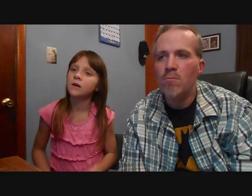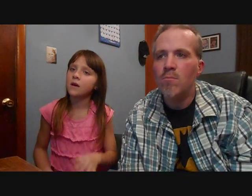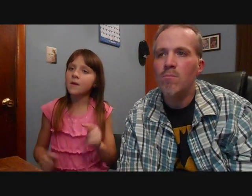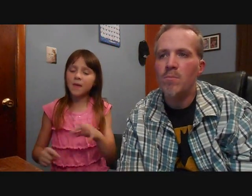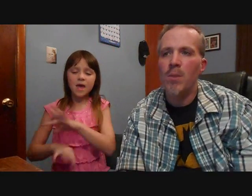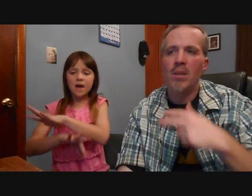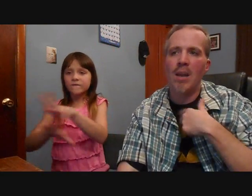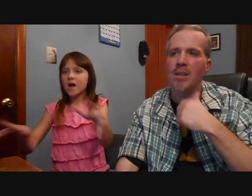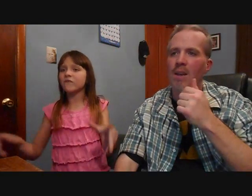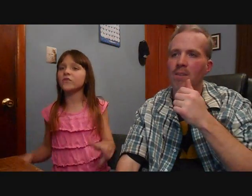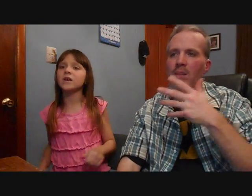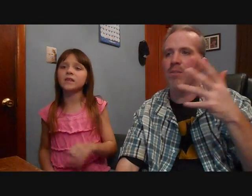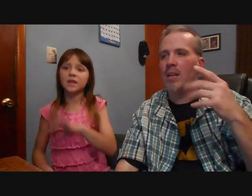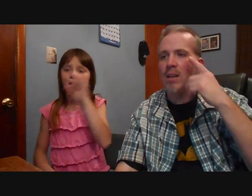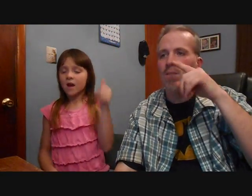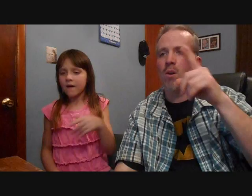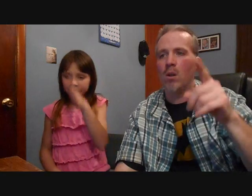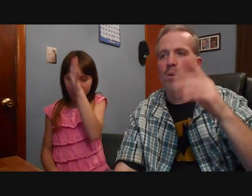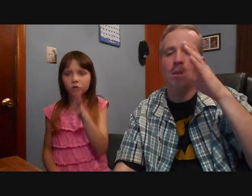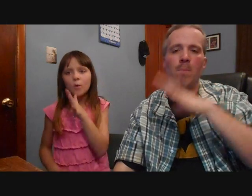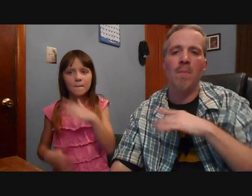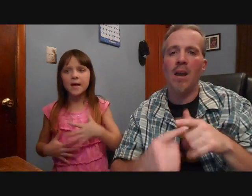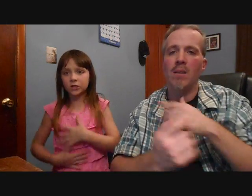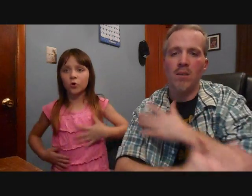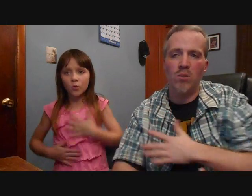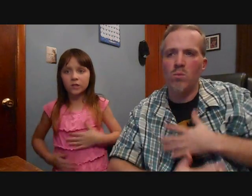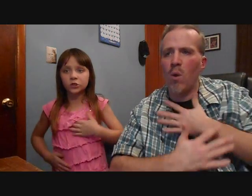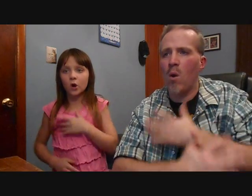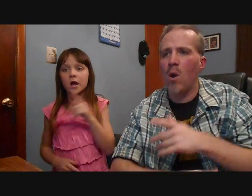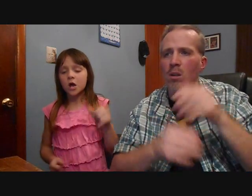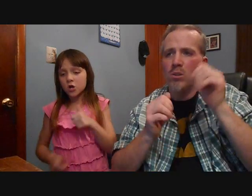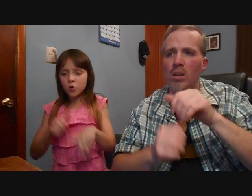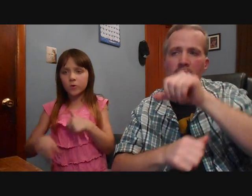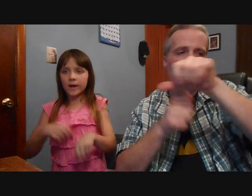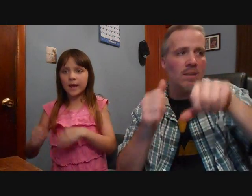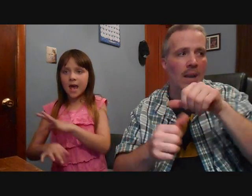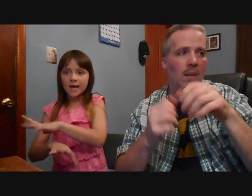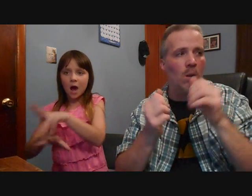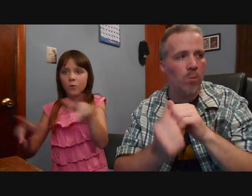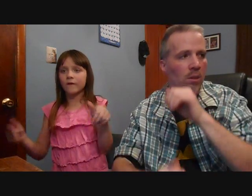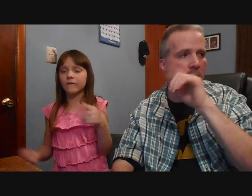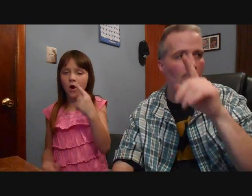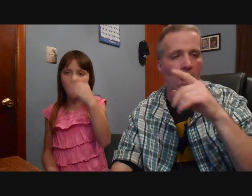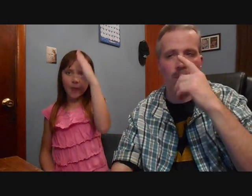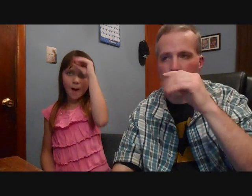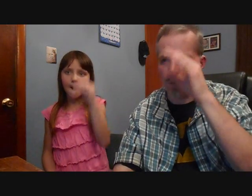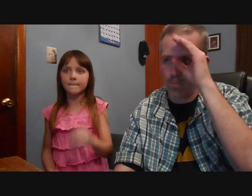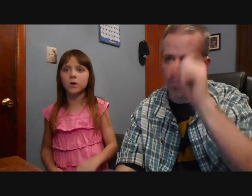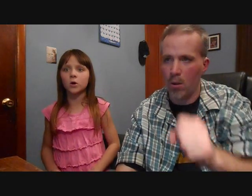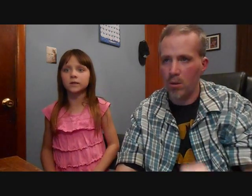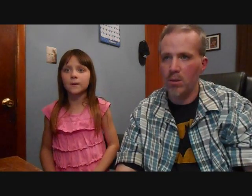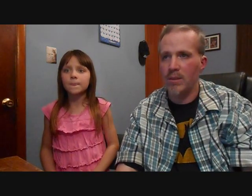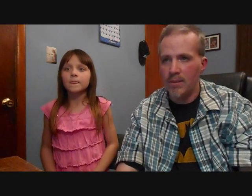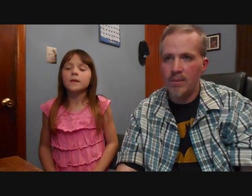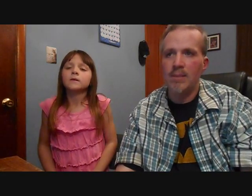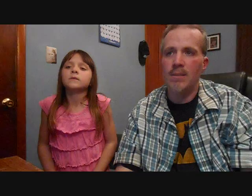They have everything One young man to enjoy You can hang out with all the boys